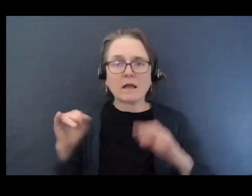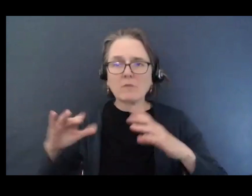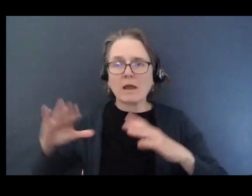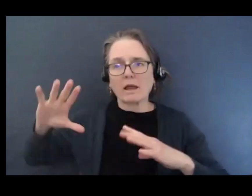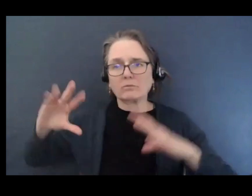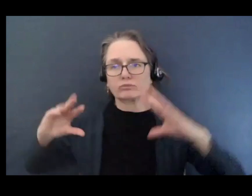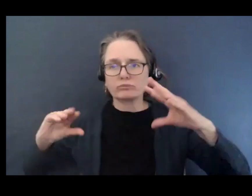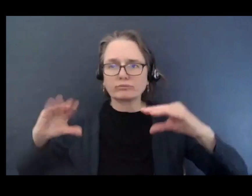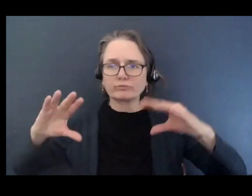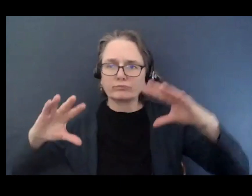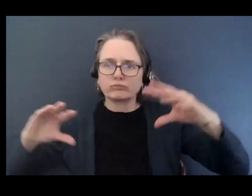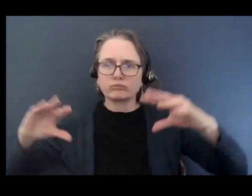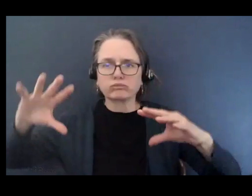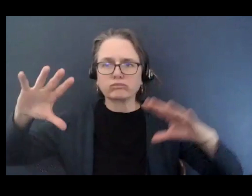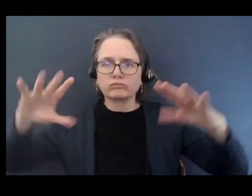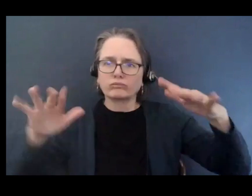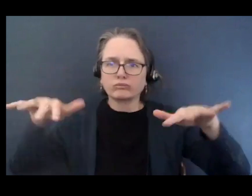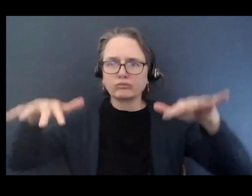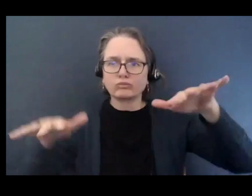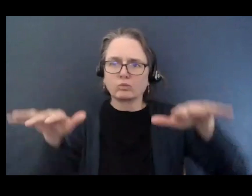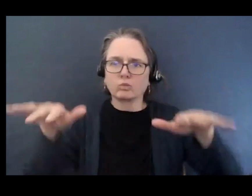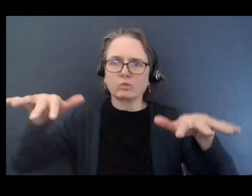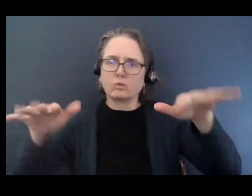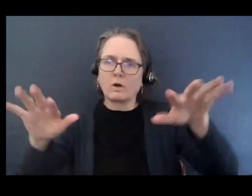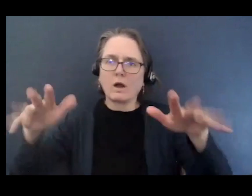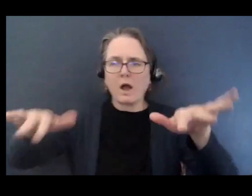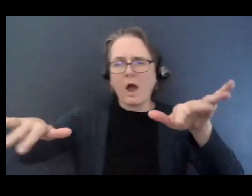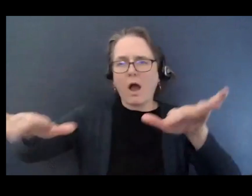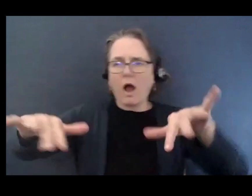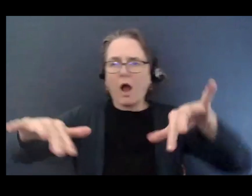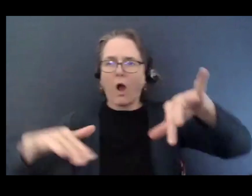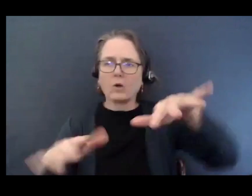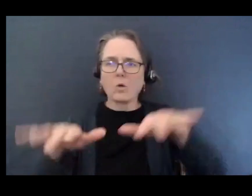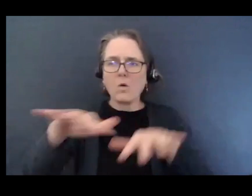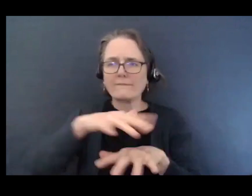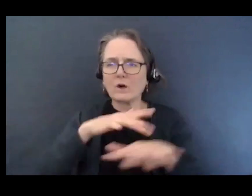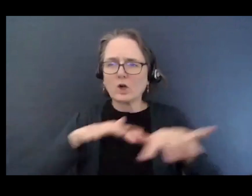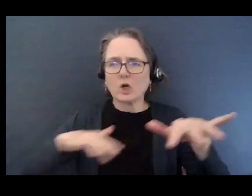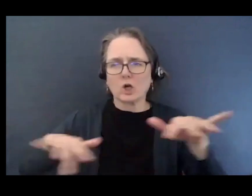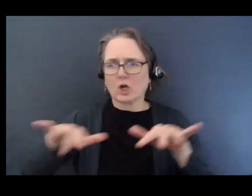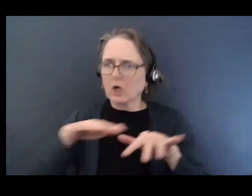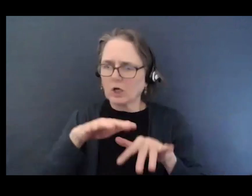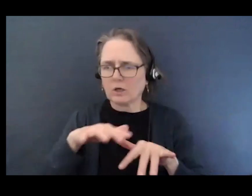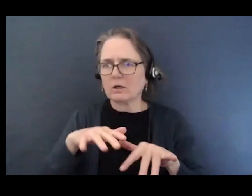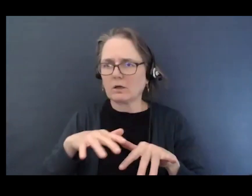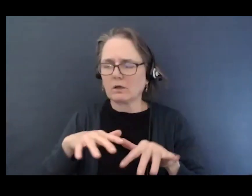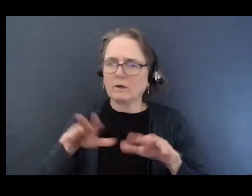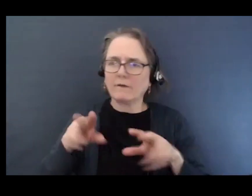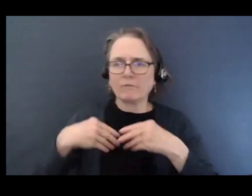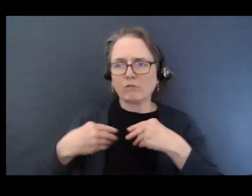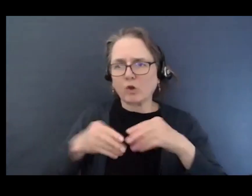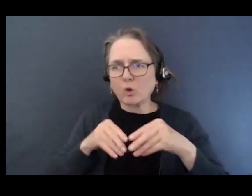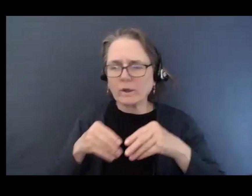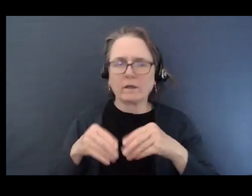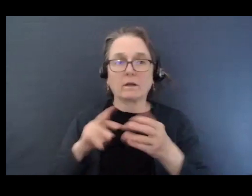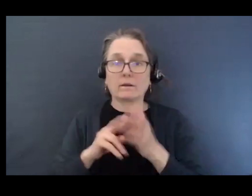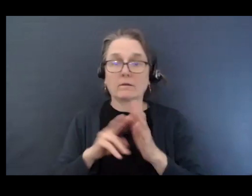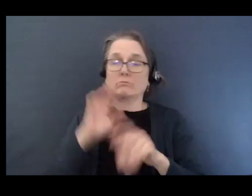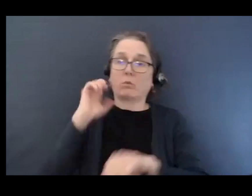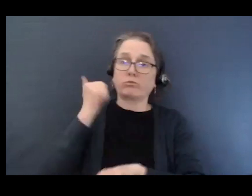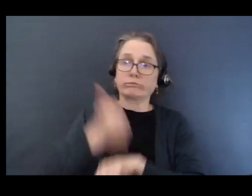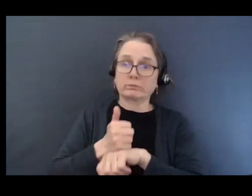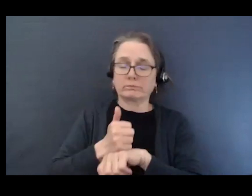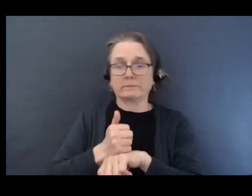neighborhoods change, and we shouldn't necessarily build a heavy rail metro system based on current income distributions. So that is a